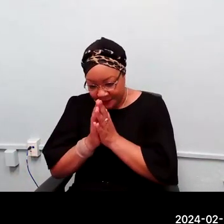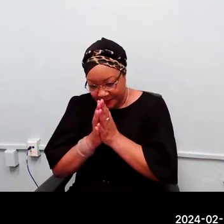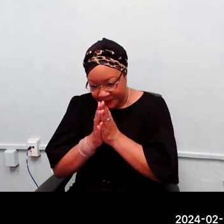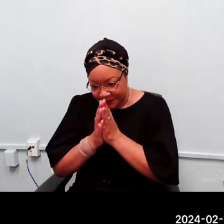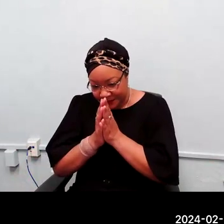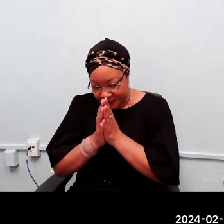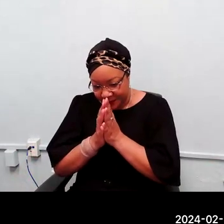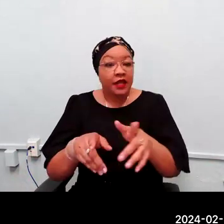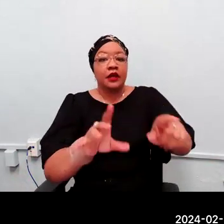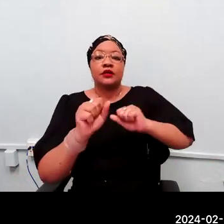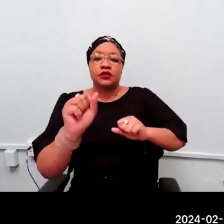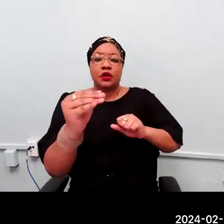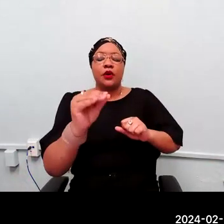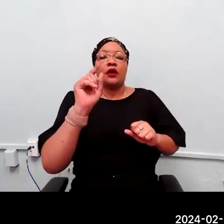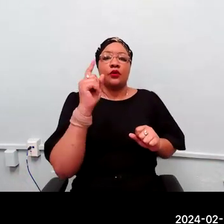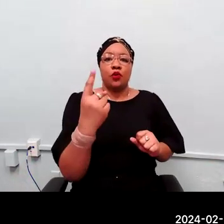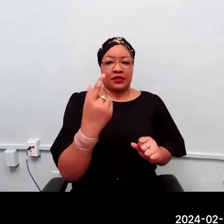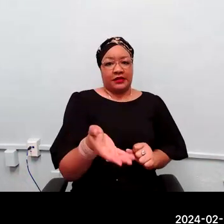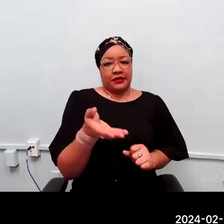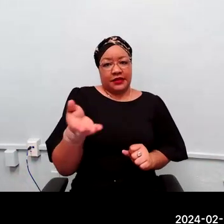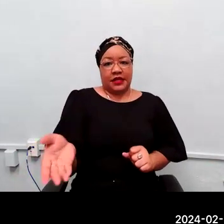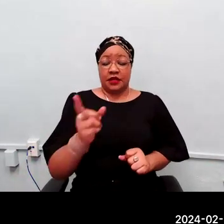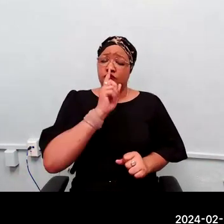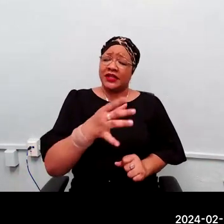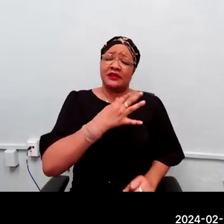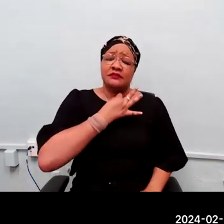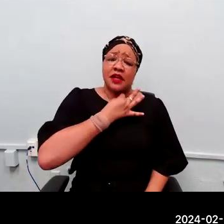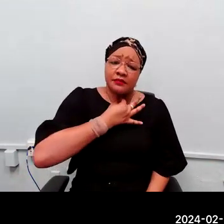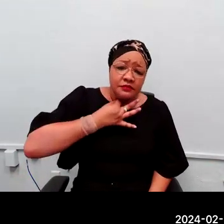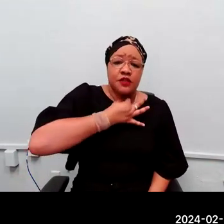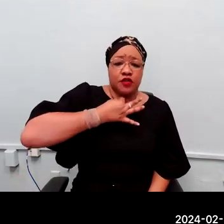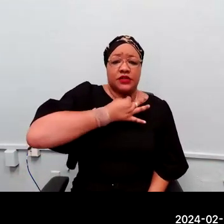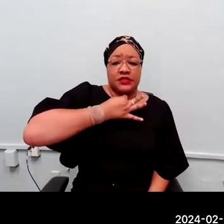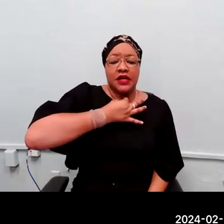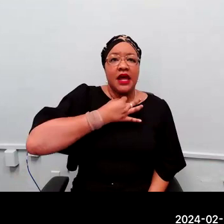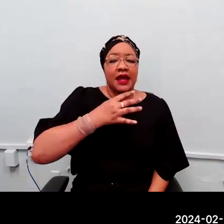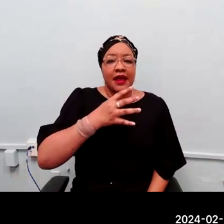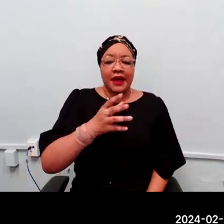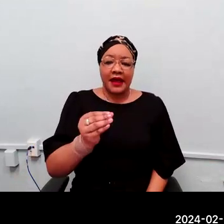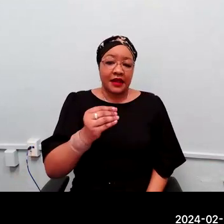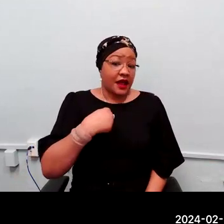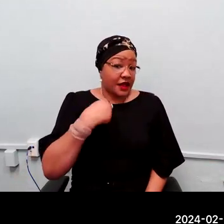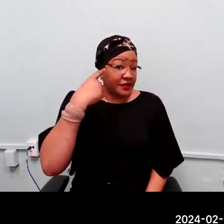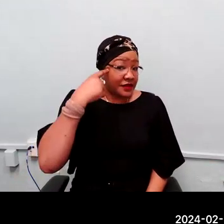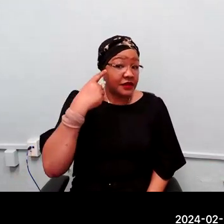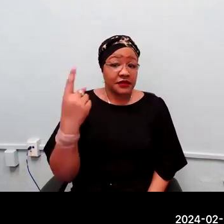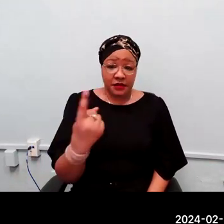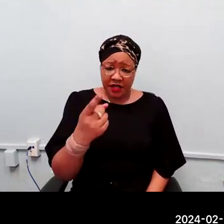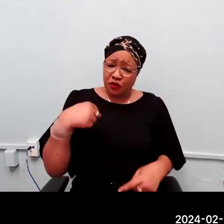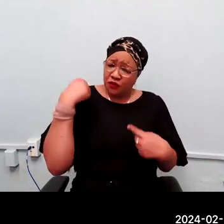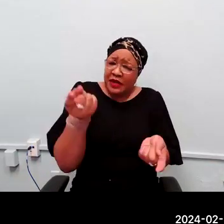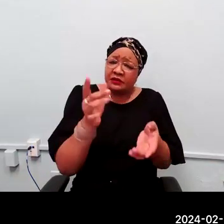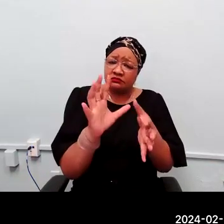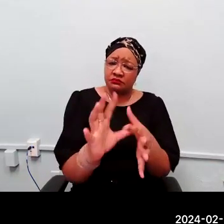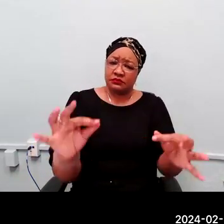So one of the things I'm really curious about, and I think this is something that you've kind of been speaking to, and it